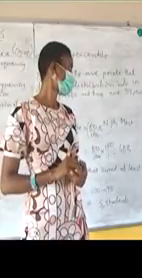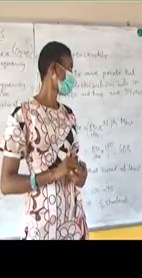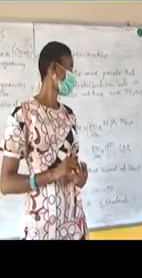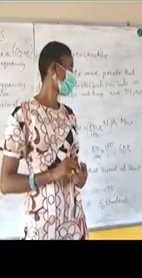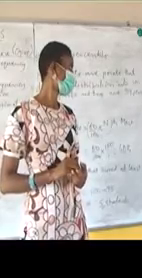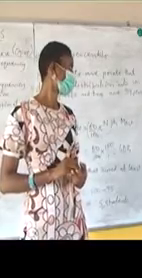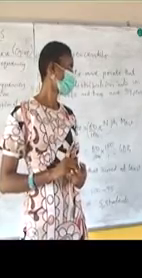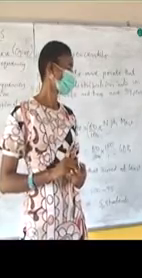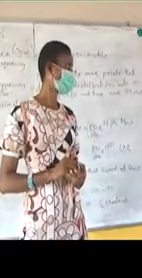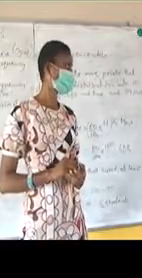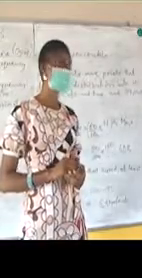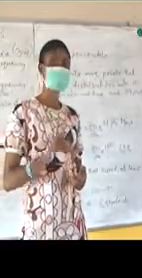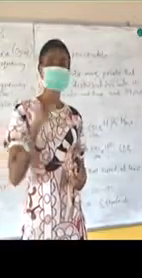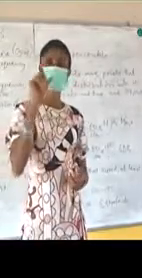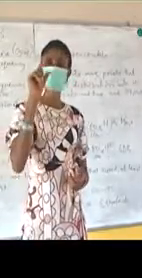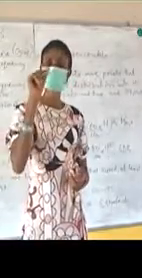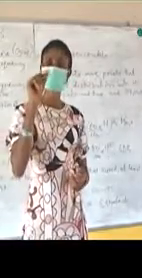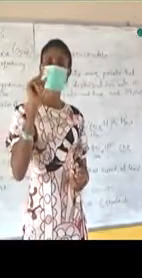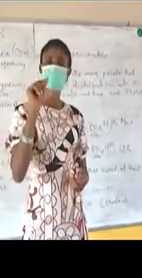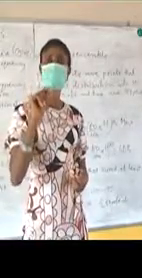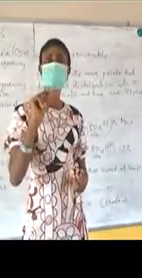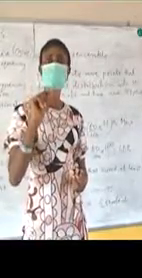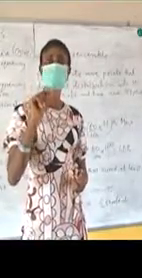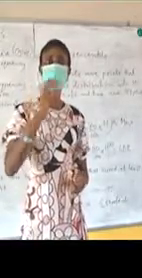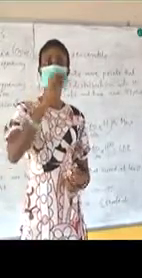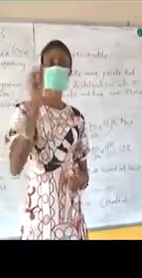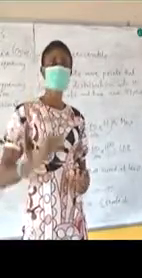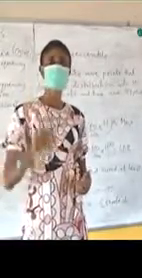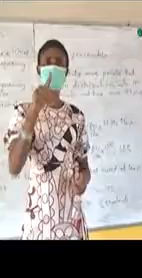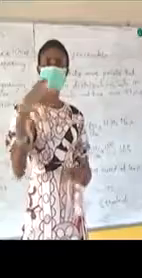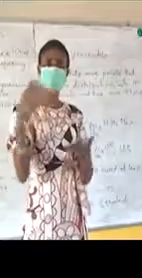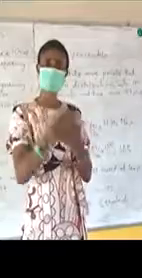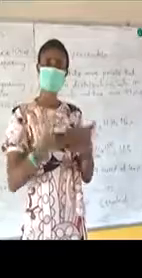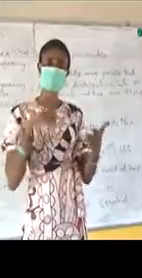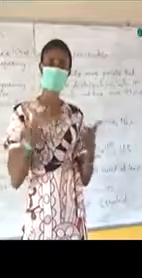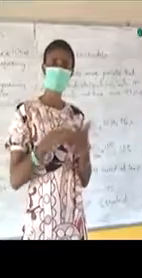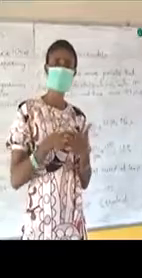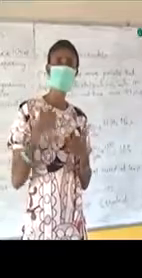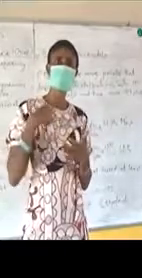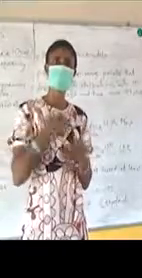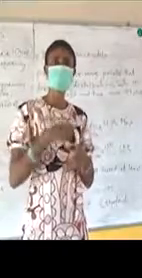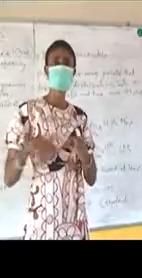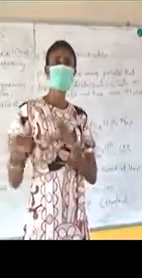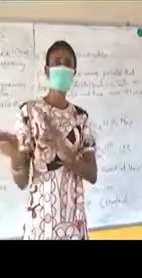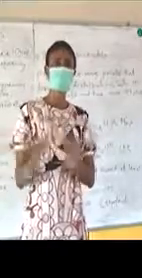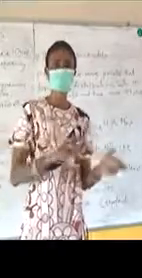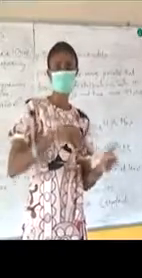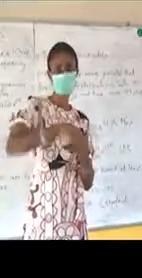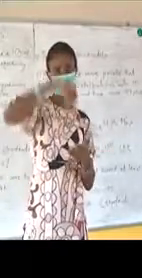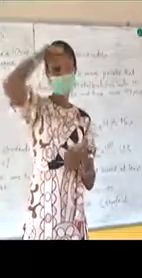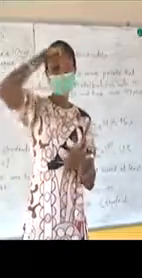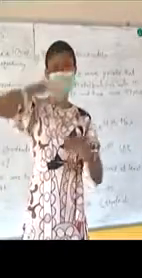Then you take the 20th percentile we've already learned how to